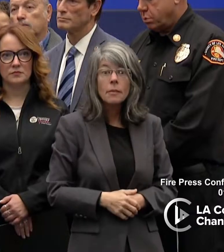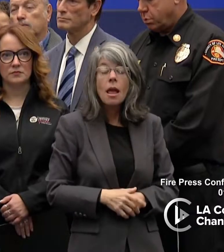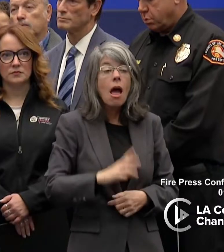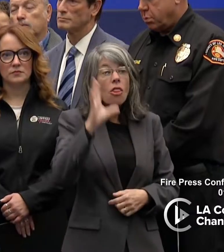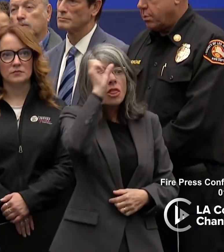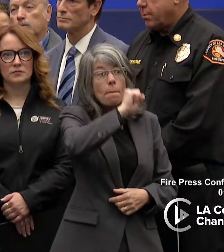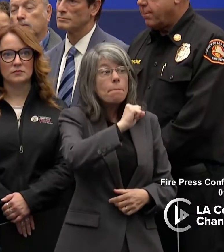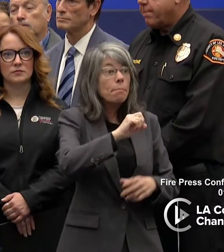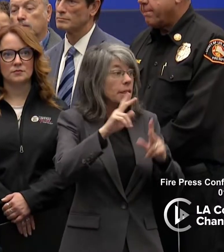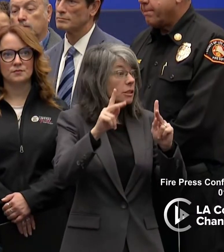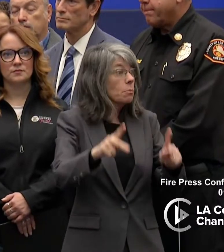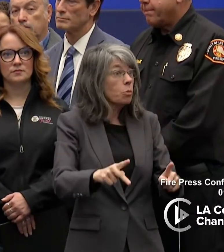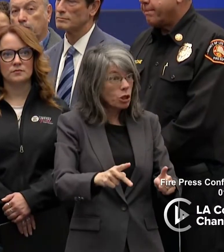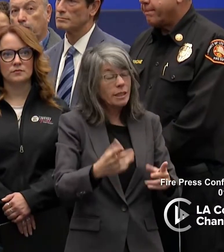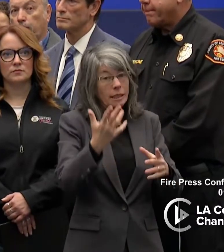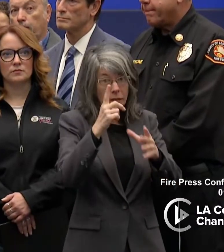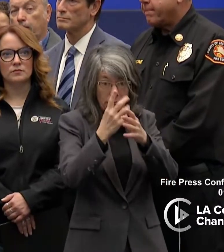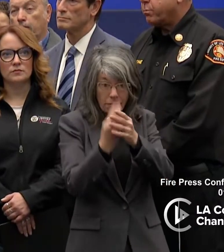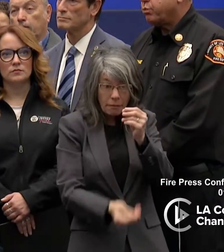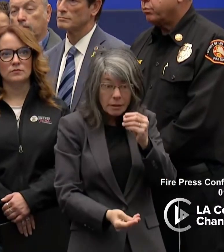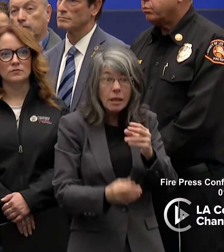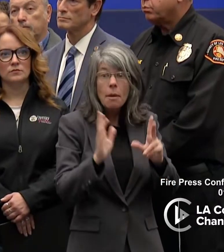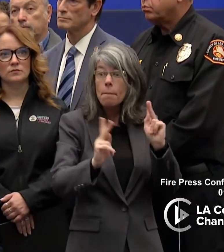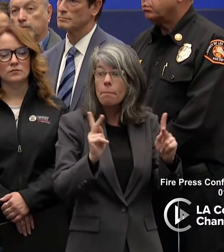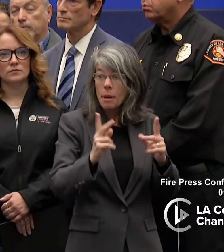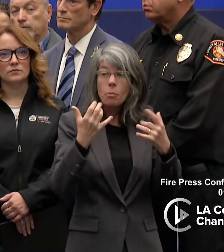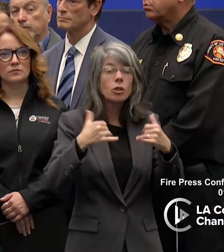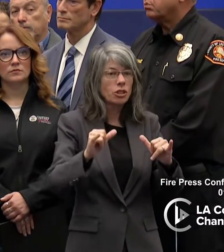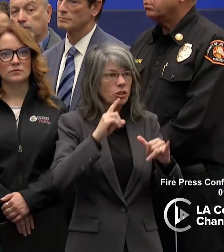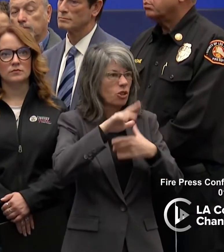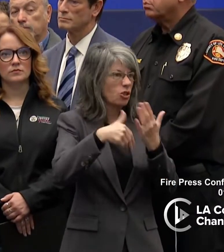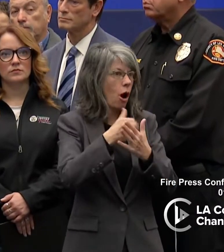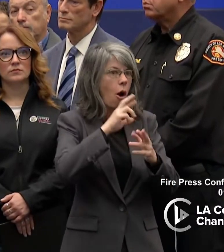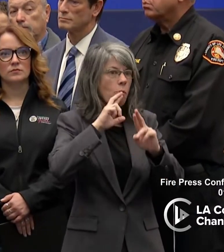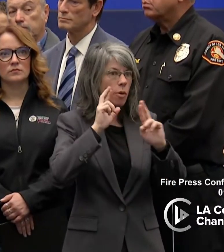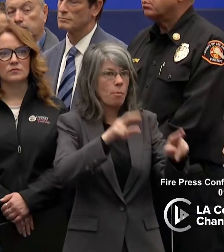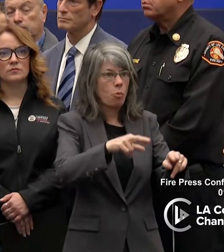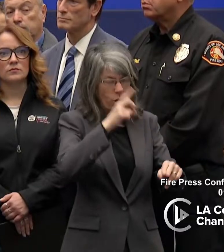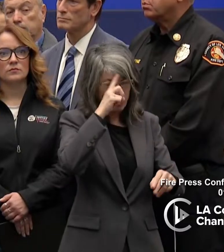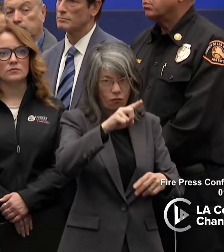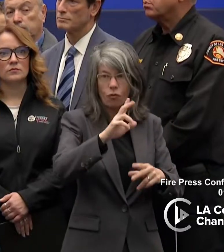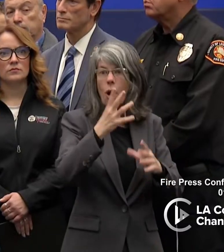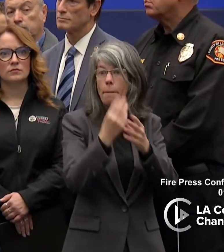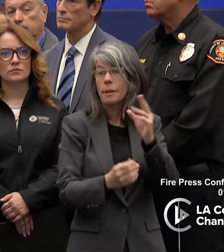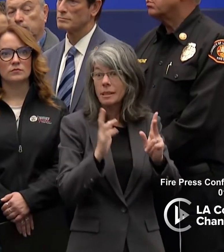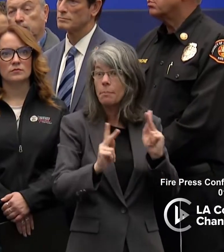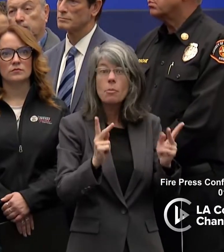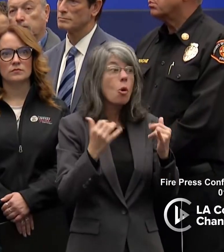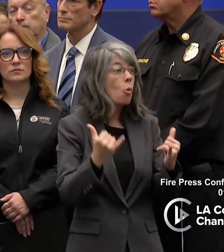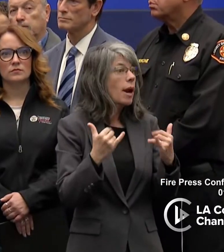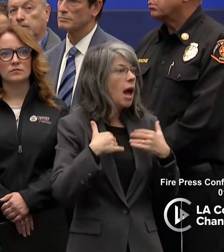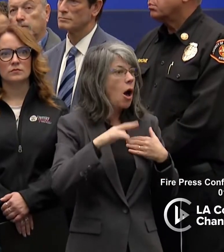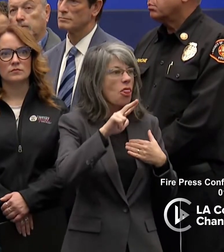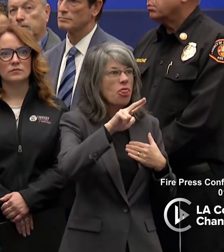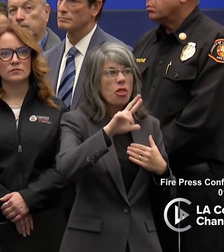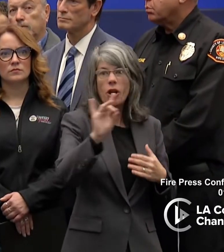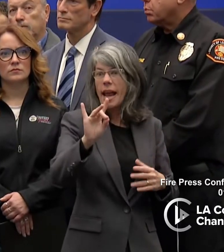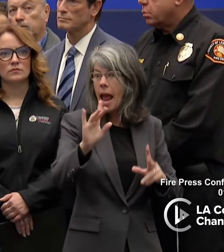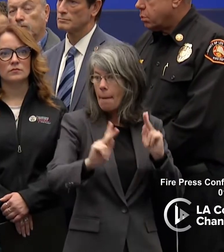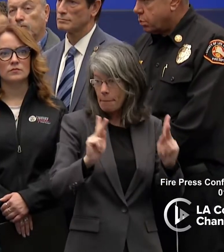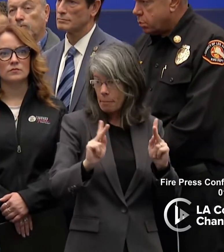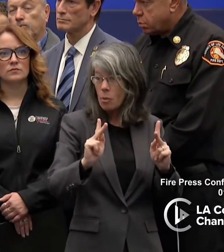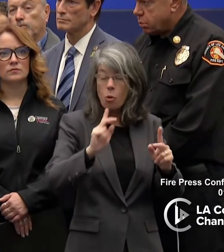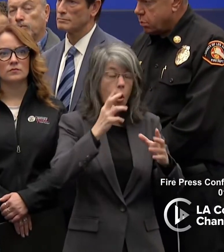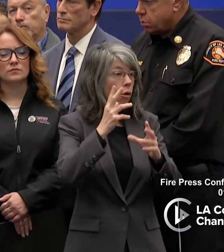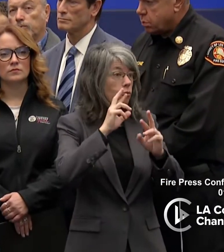missing persons front, we continue to dedicate resources to all reports of missing persons. As of this morning, we have 38 people who've